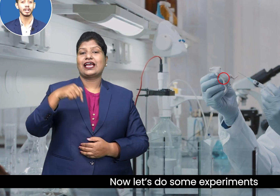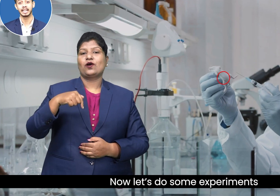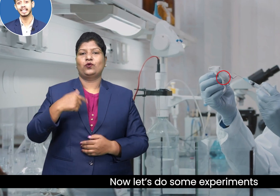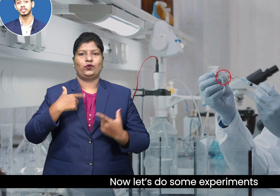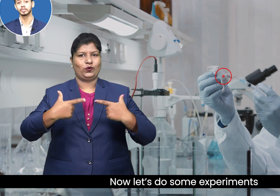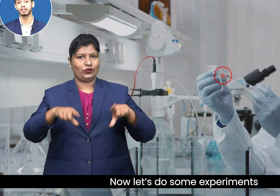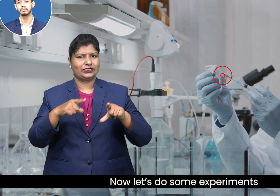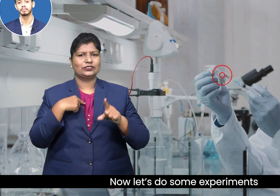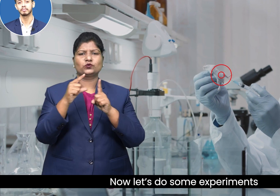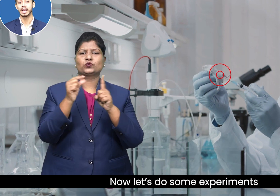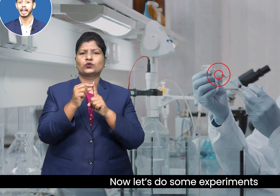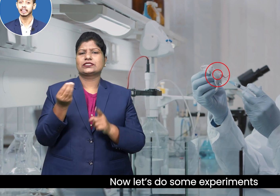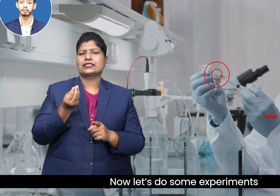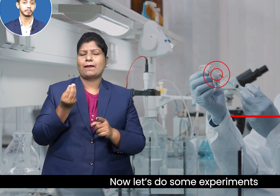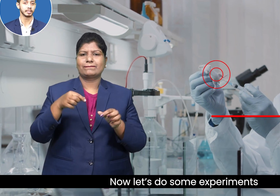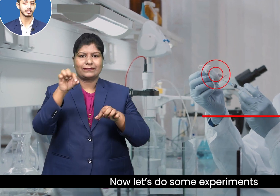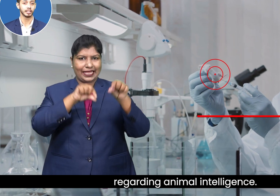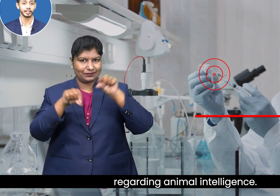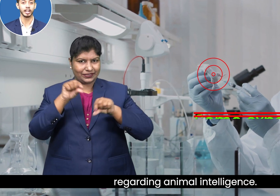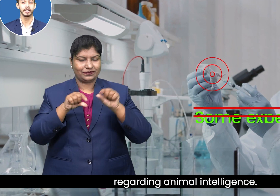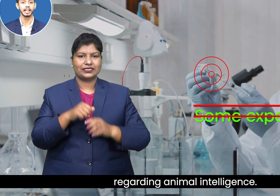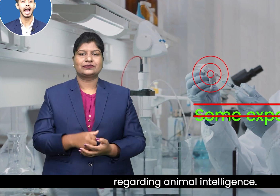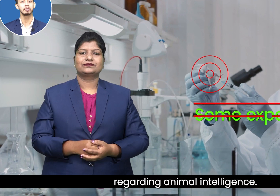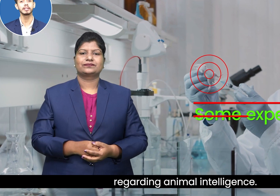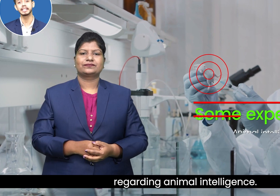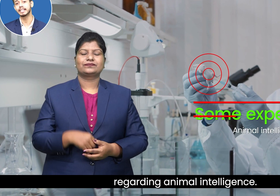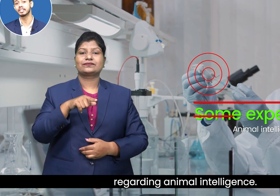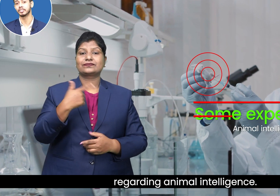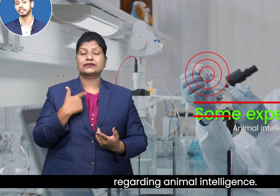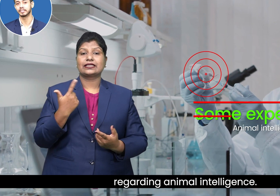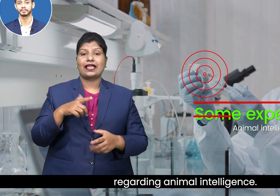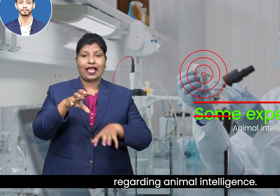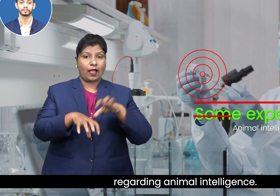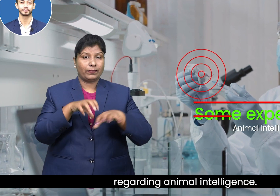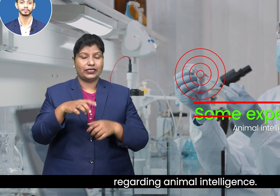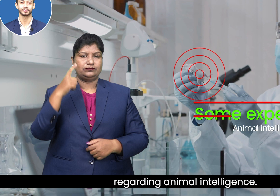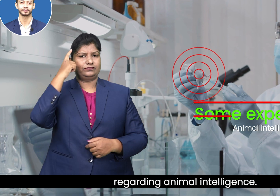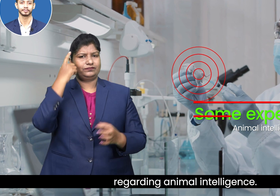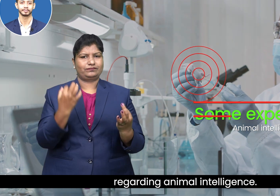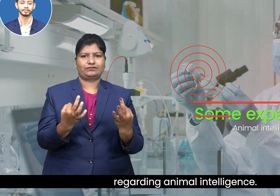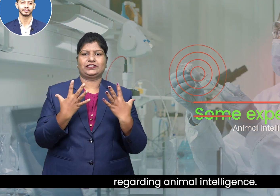Now, let's do some experiments regarding animal intelligence.